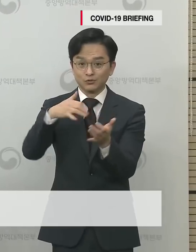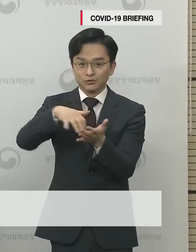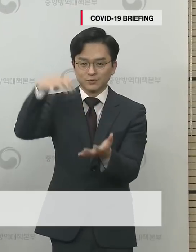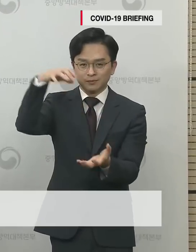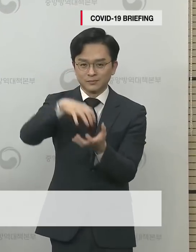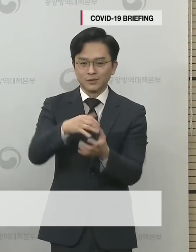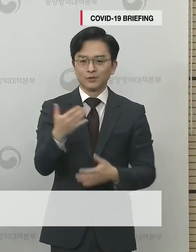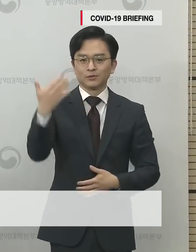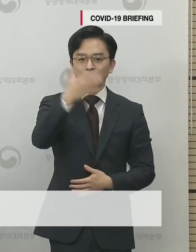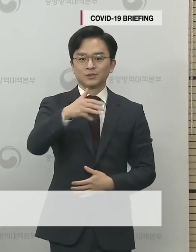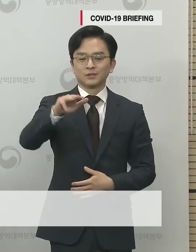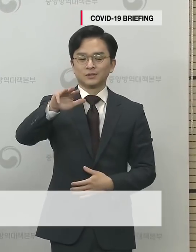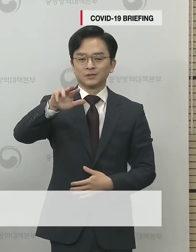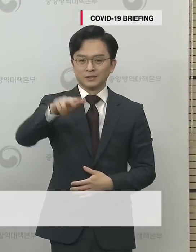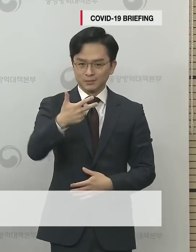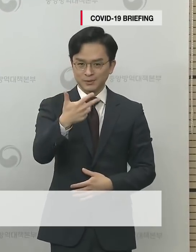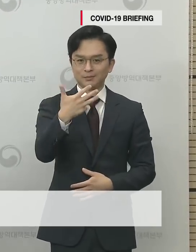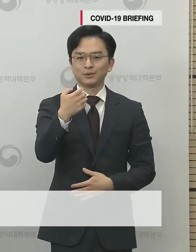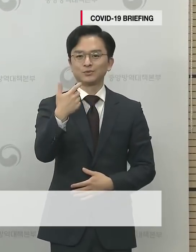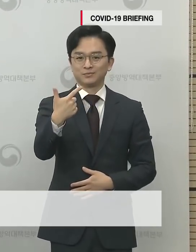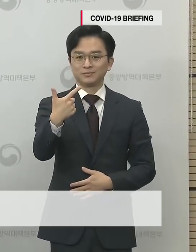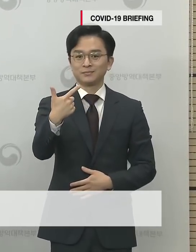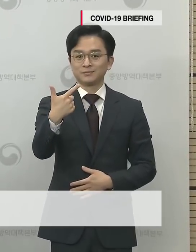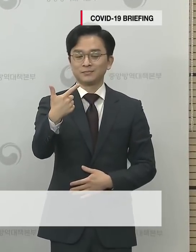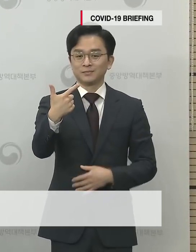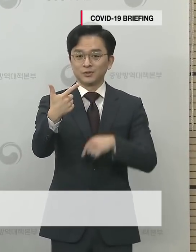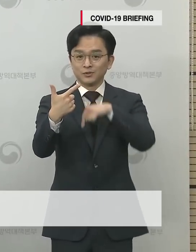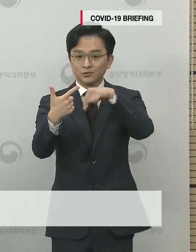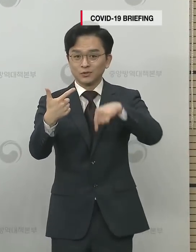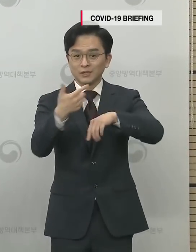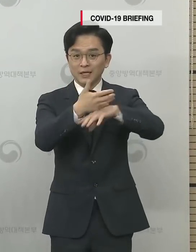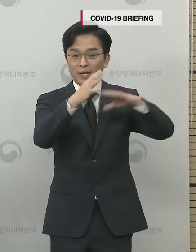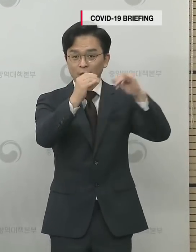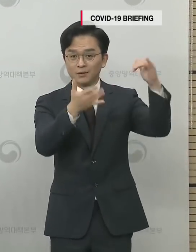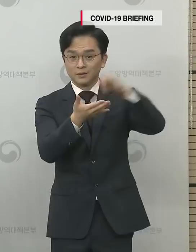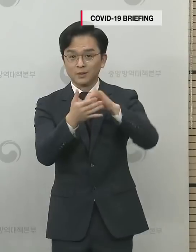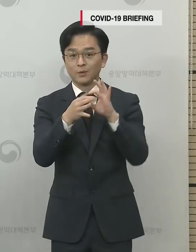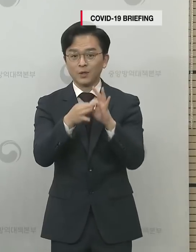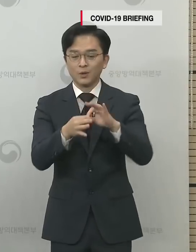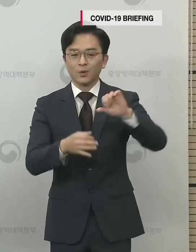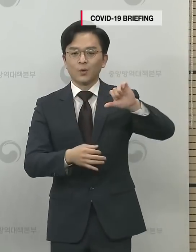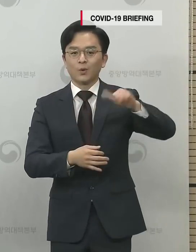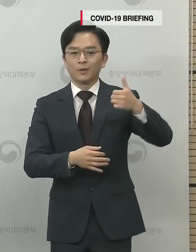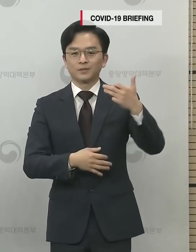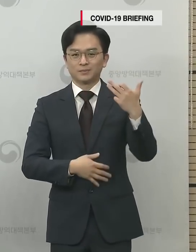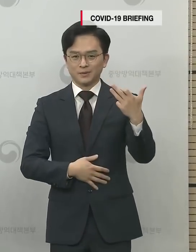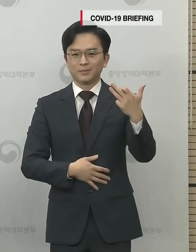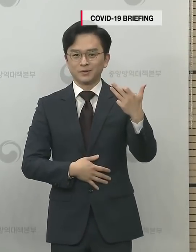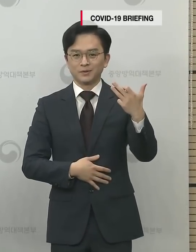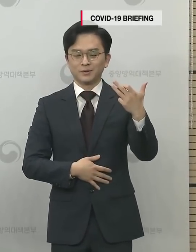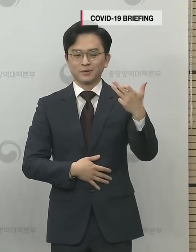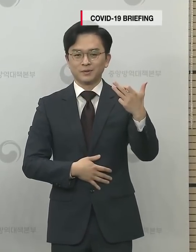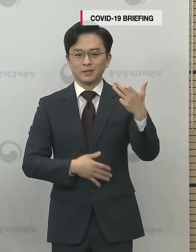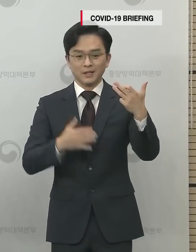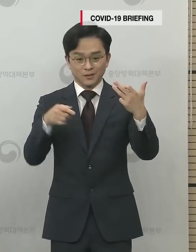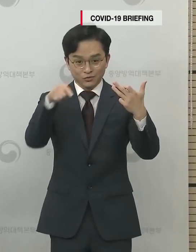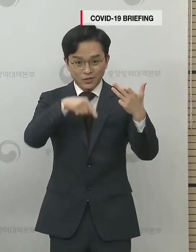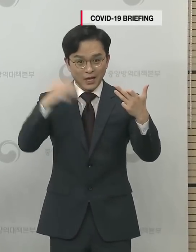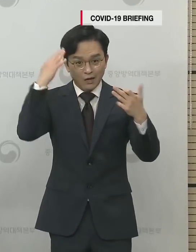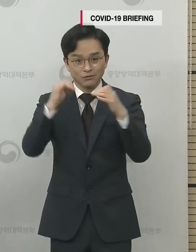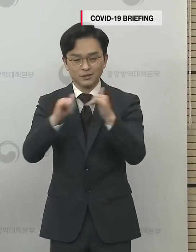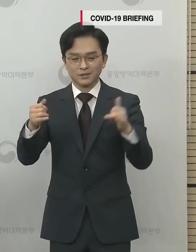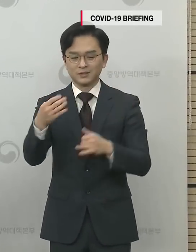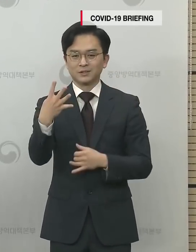total number of confirmed cases stands at 9,786. This includes 518 imported cases